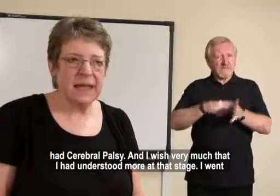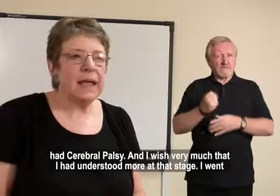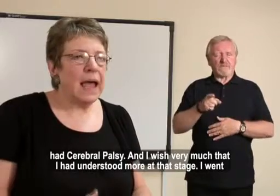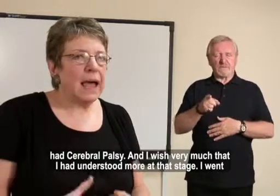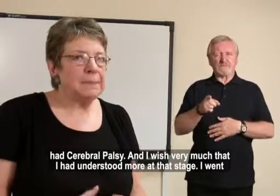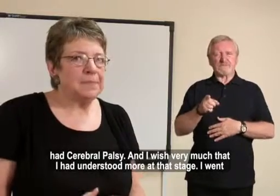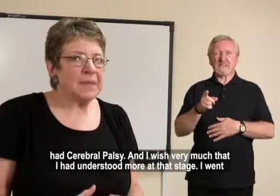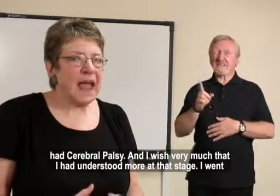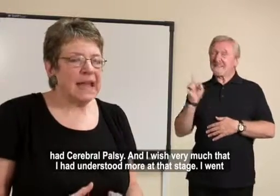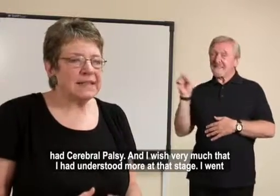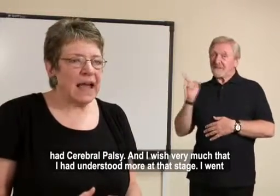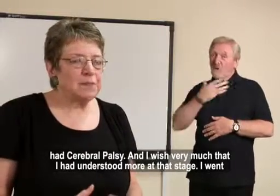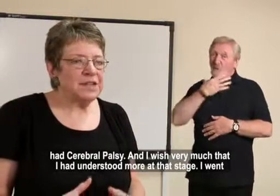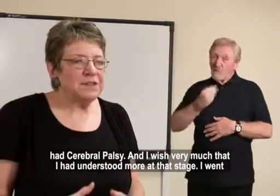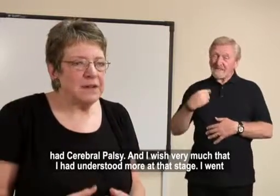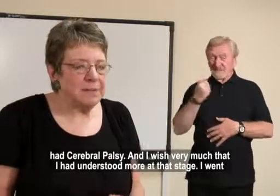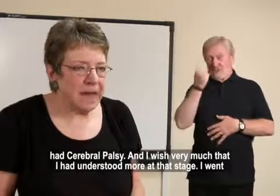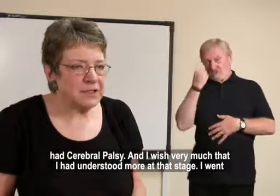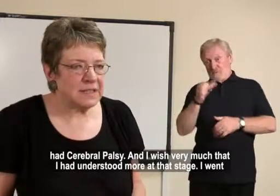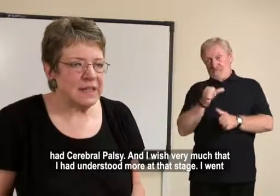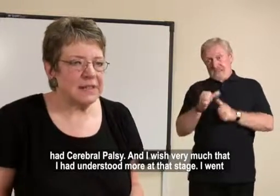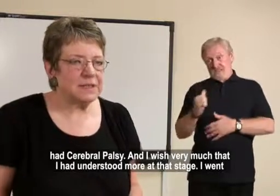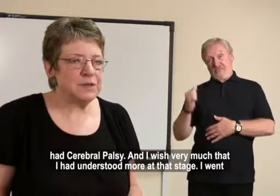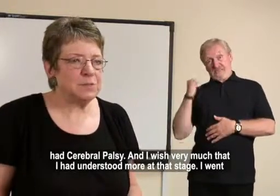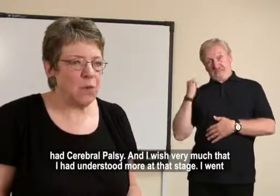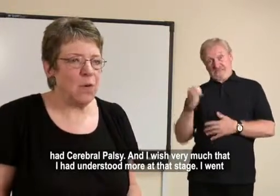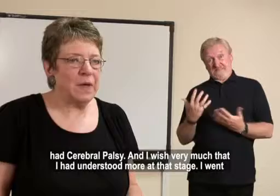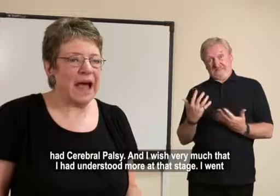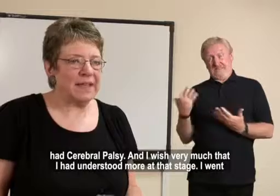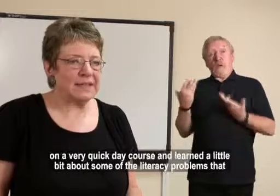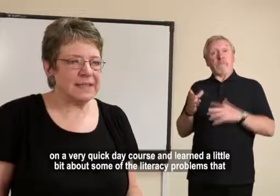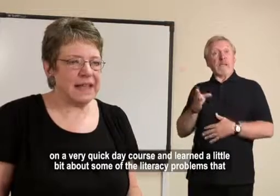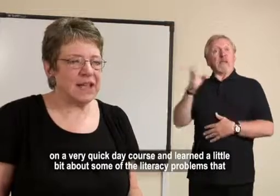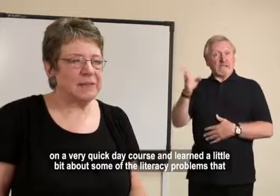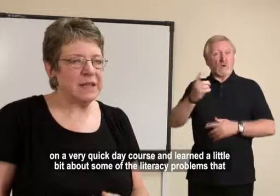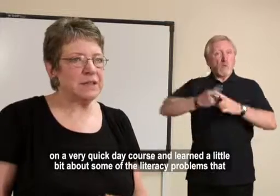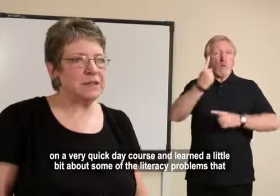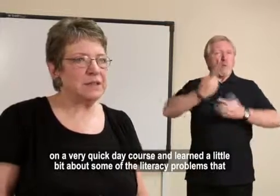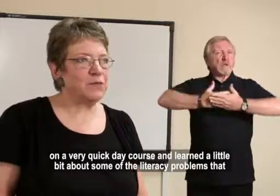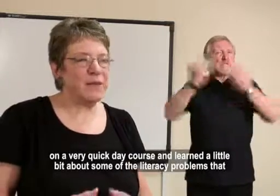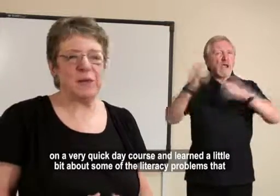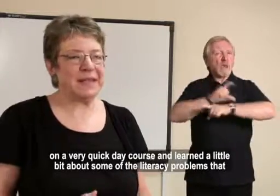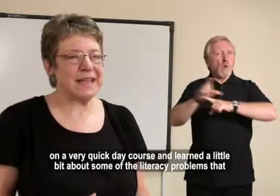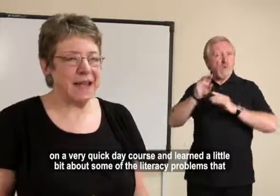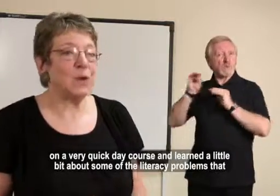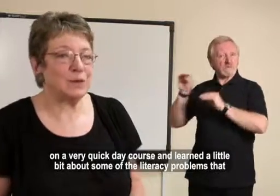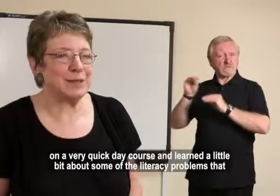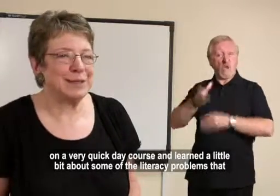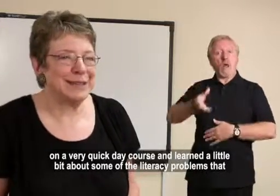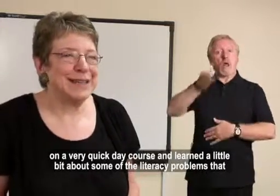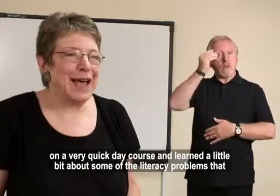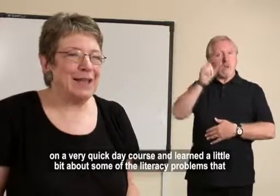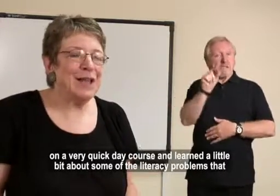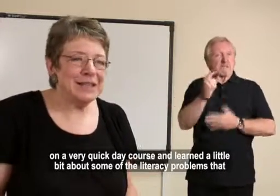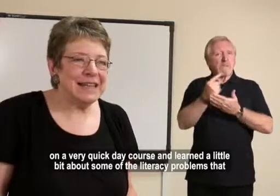palsy. And I wished very much that I'd understood more at that stage. I went on a very quick day